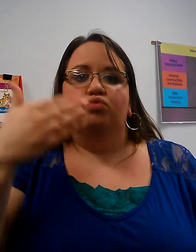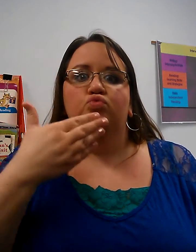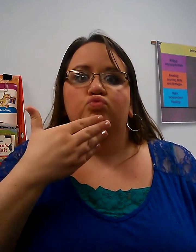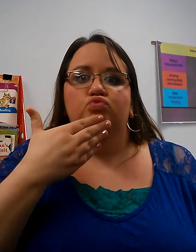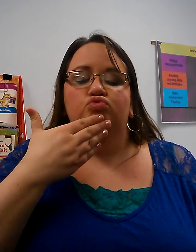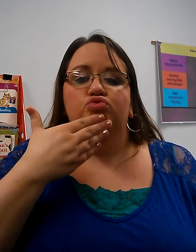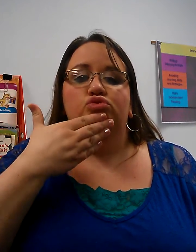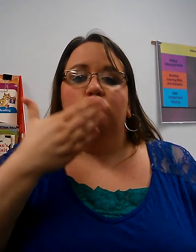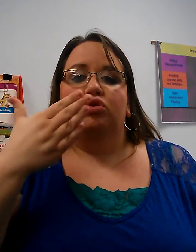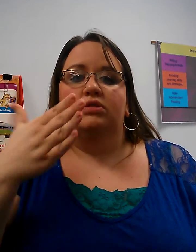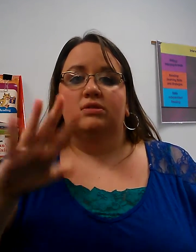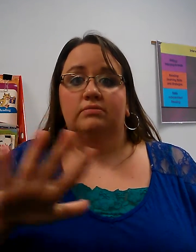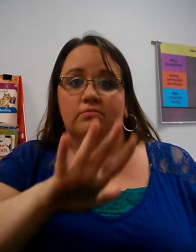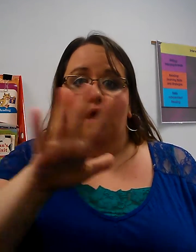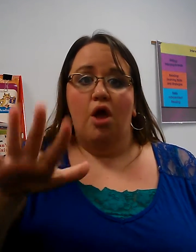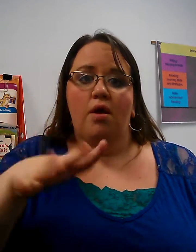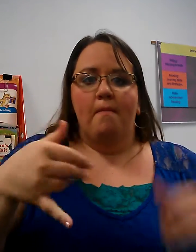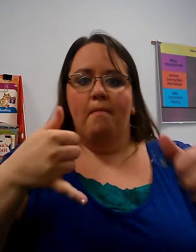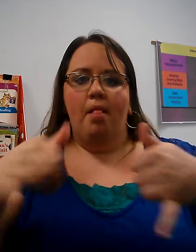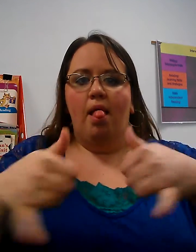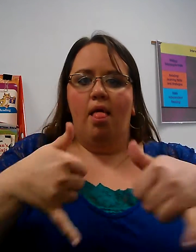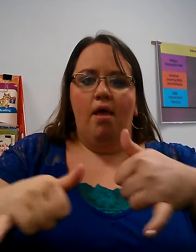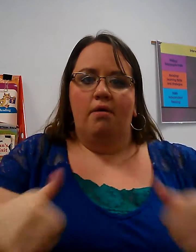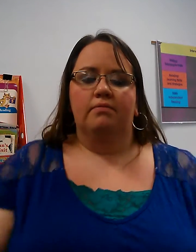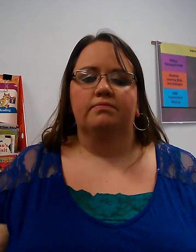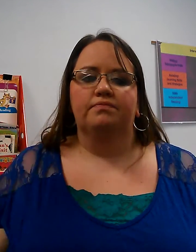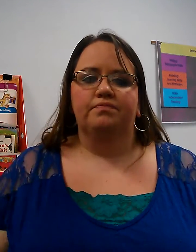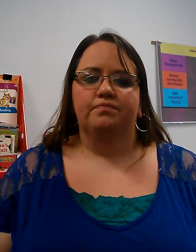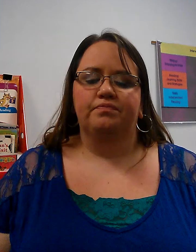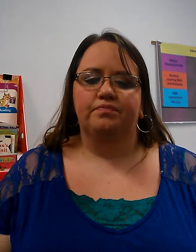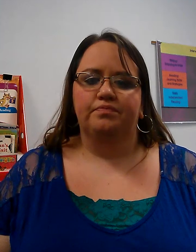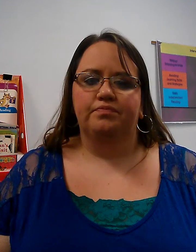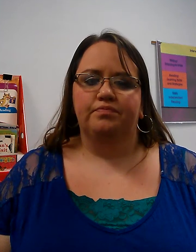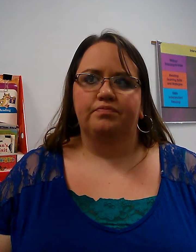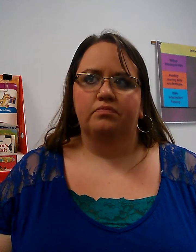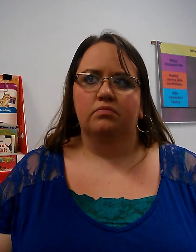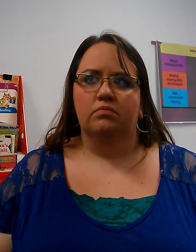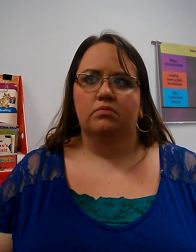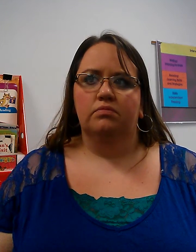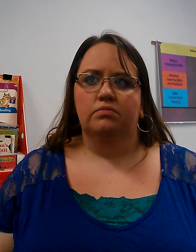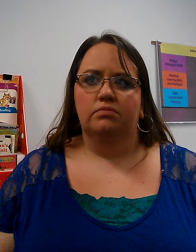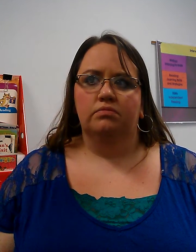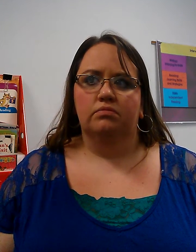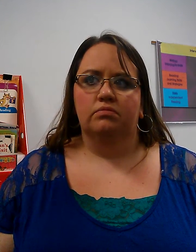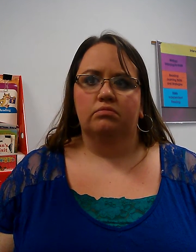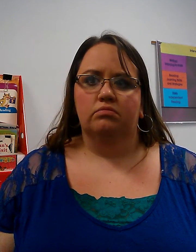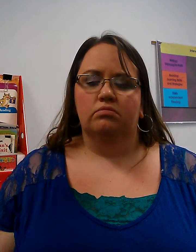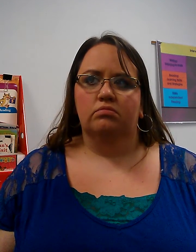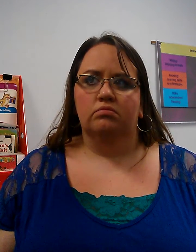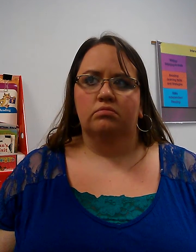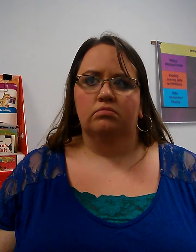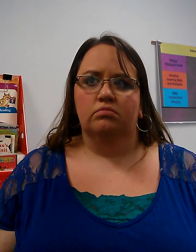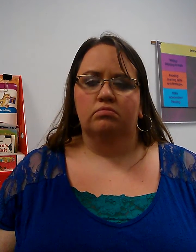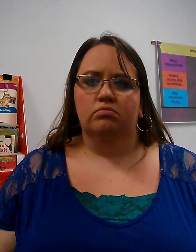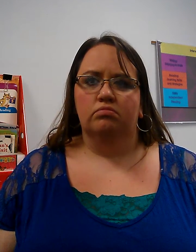While families may have wanted to move out of the city for decades, it was the rising incomes that occurred during and after World War II